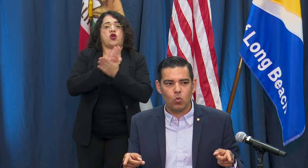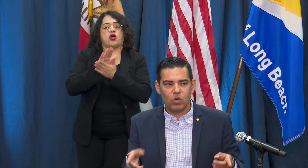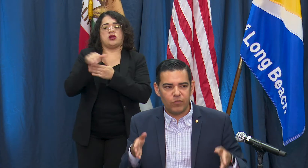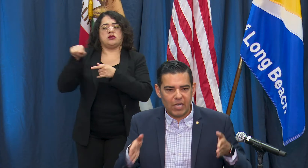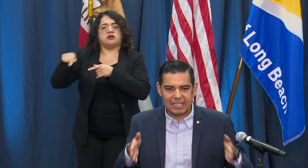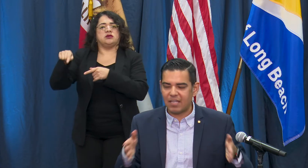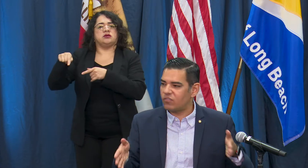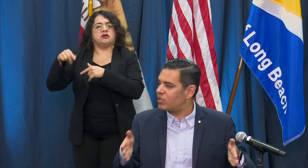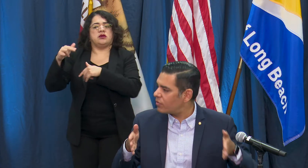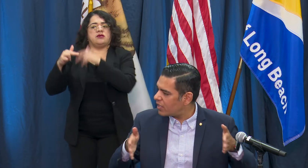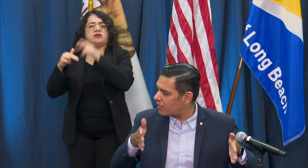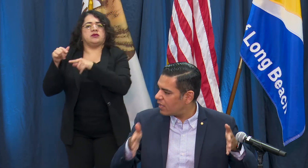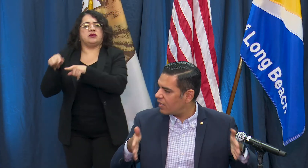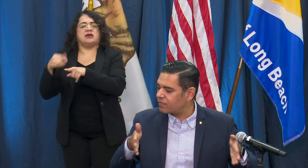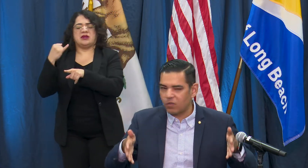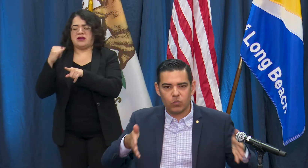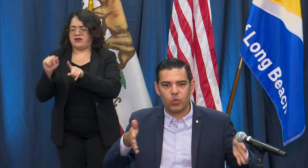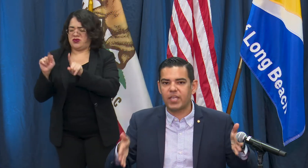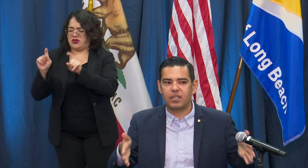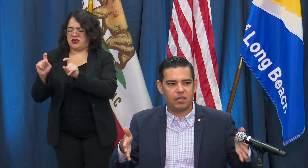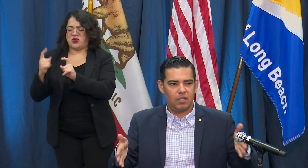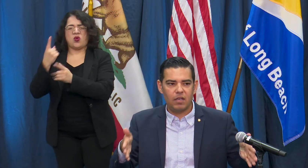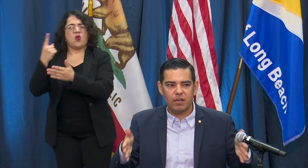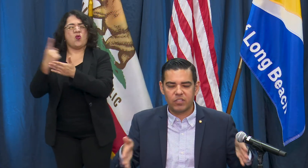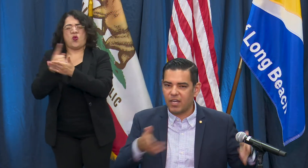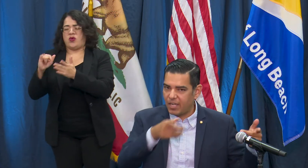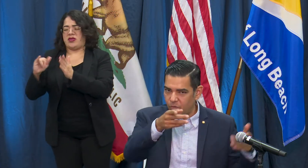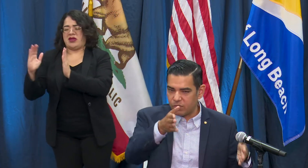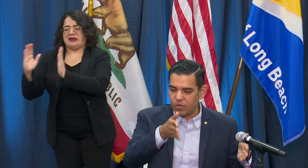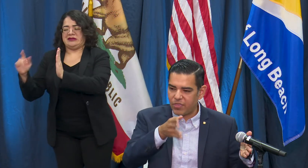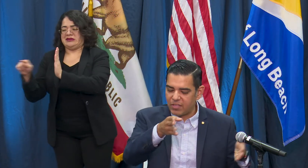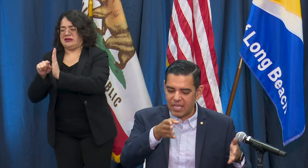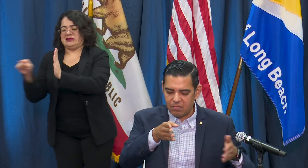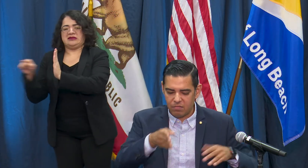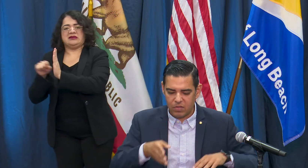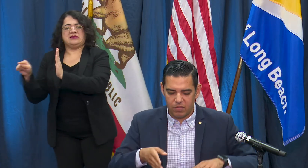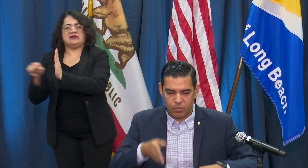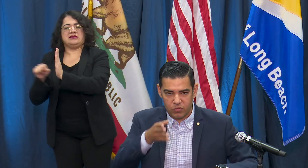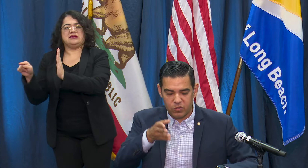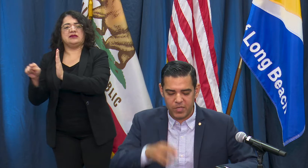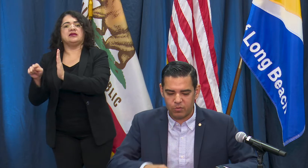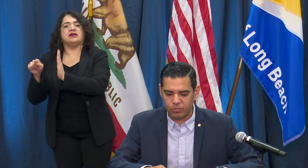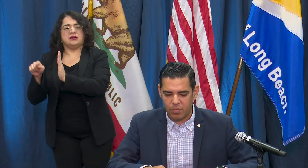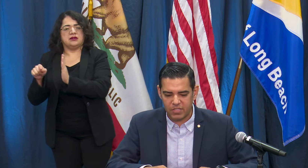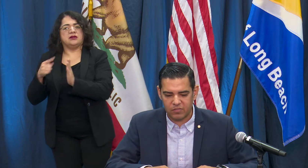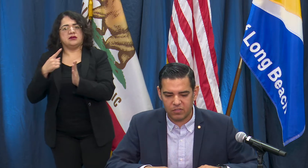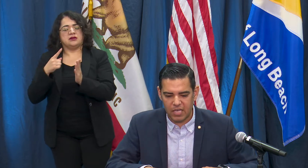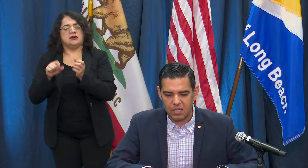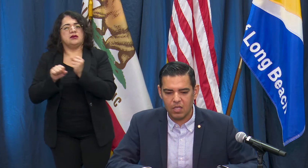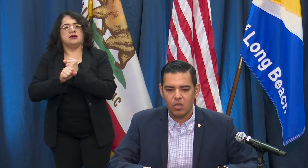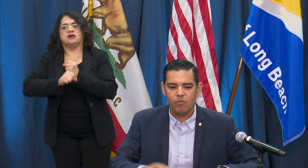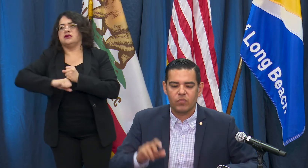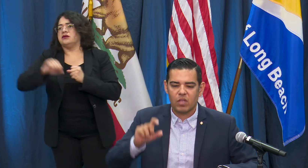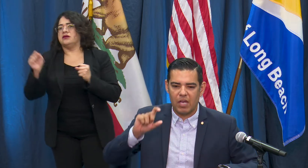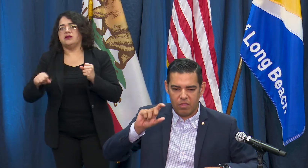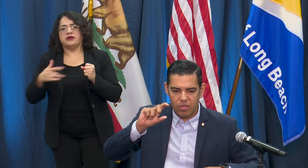time where if you got tested within a certain week of time, which I think that the person speaking was probably tested